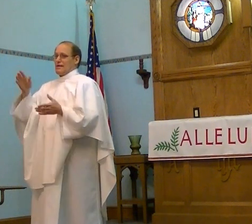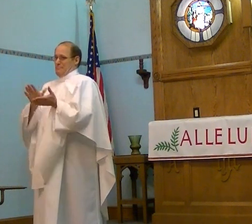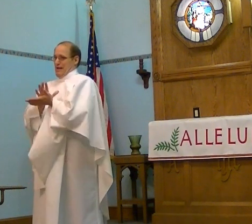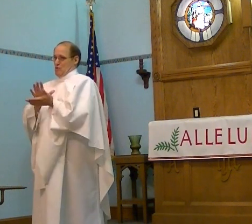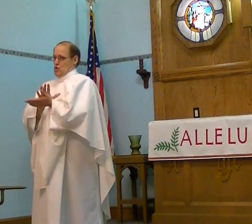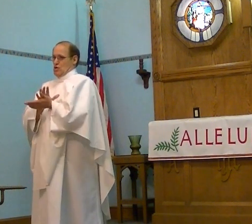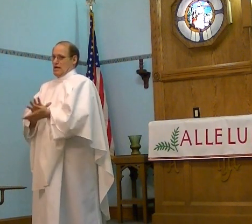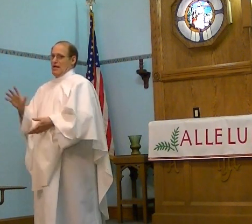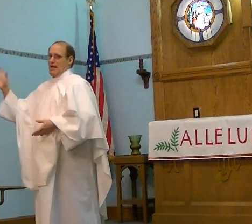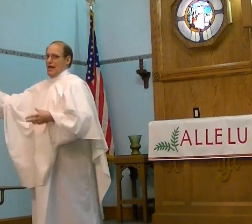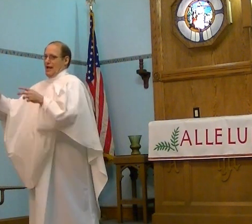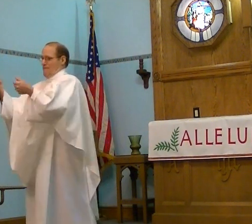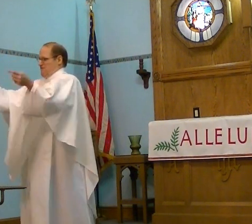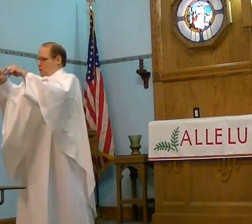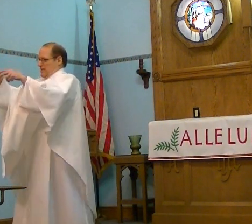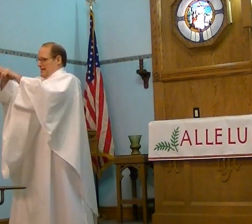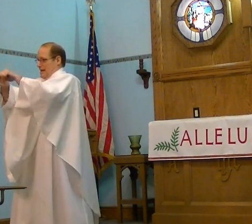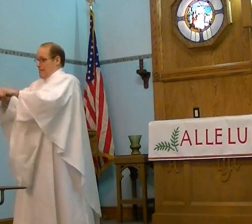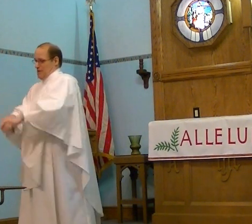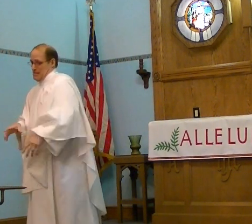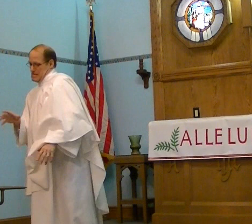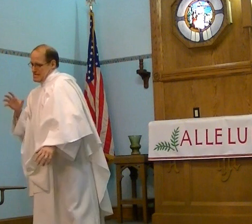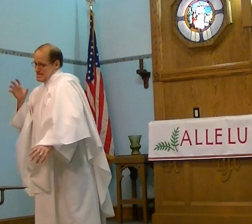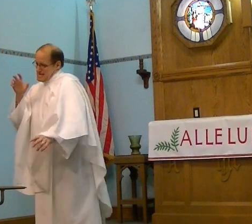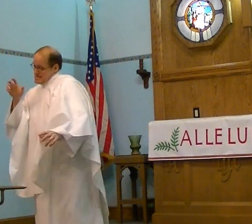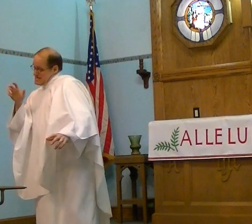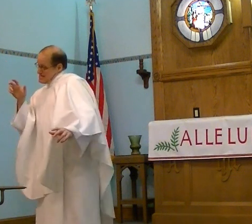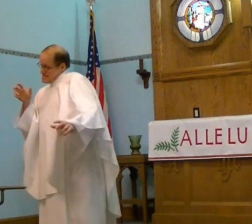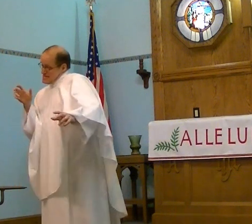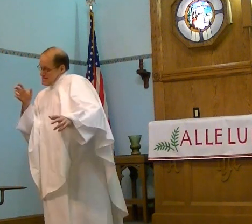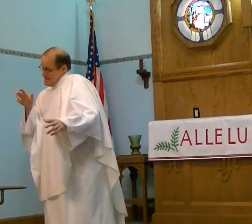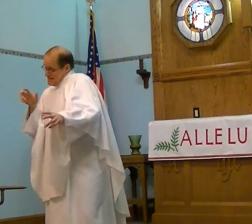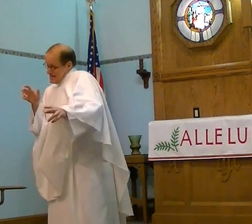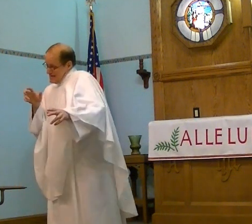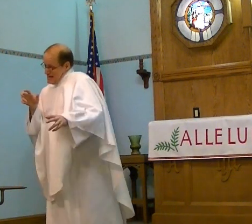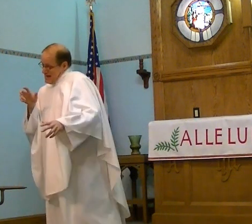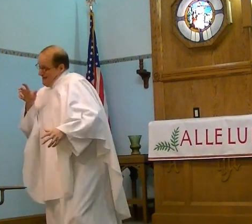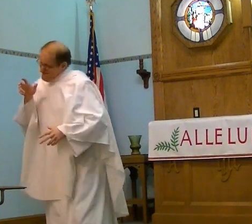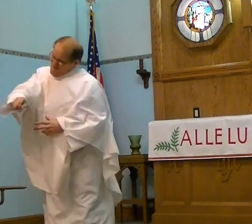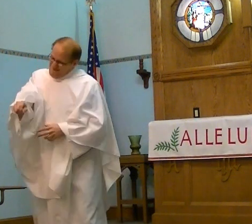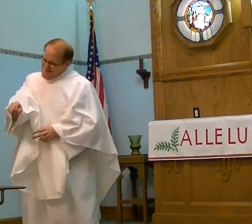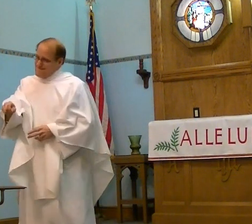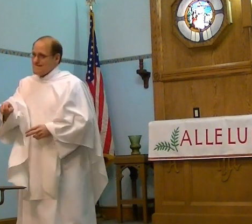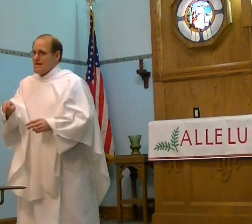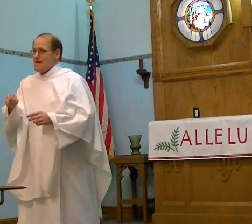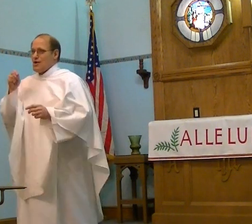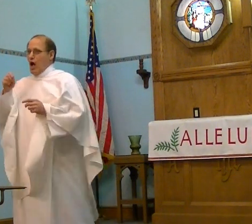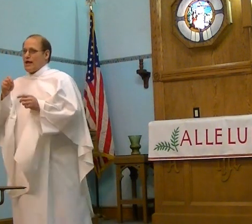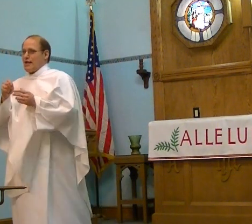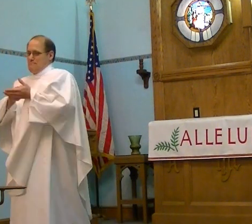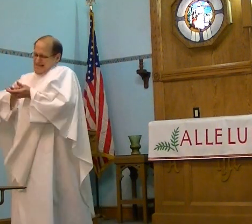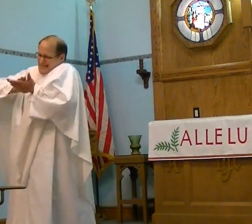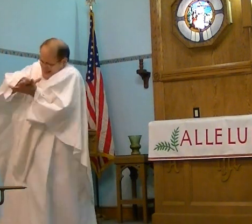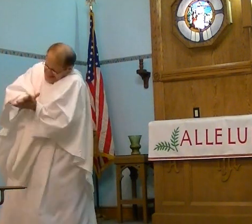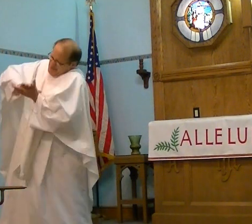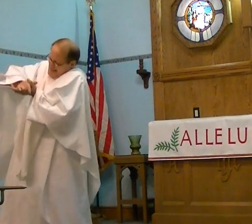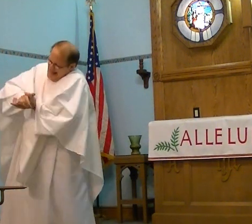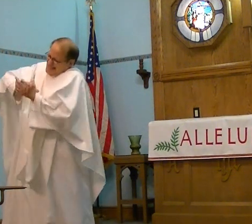paper and folded it up and caught him, slashed